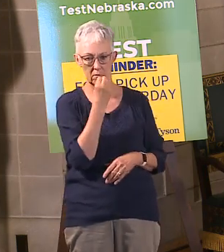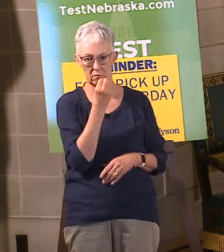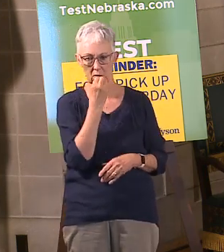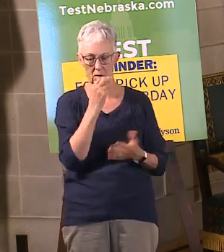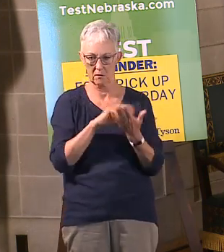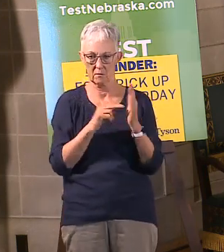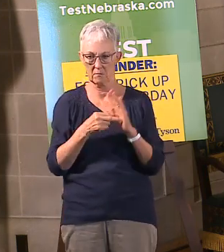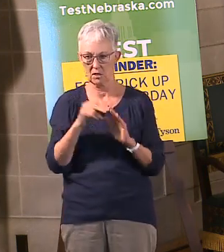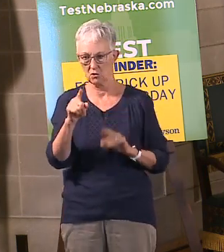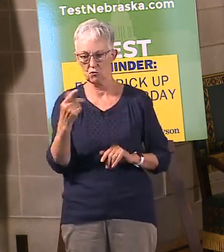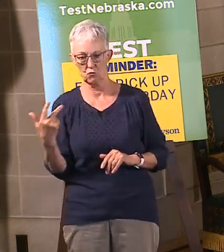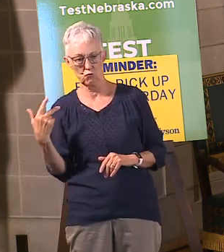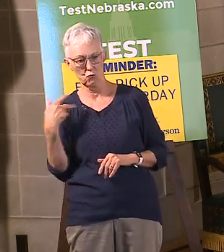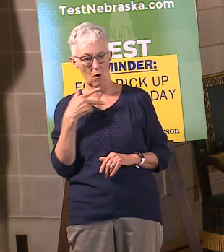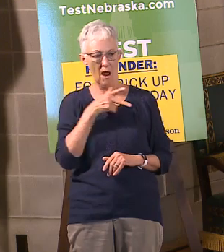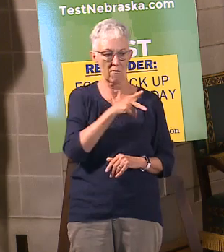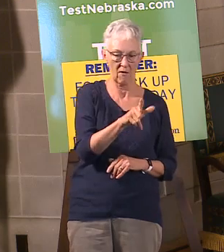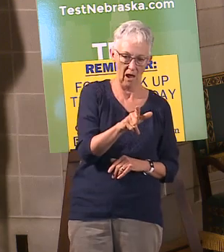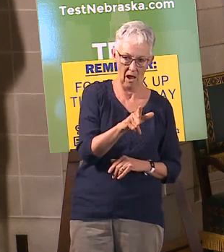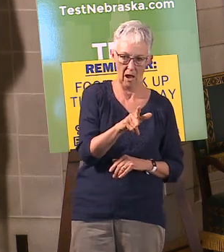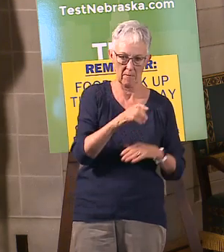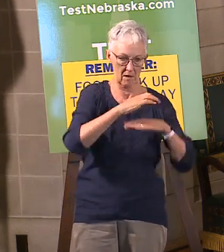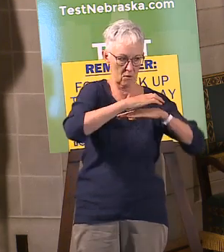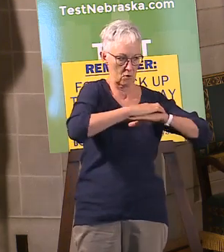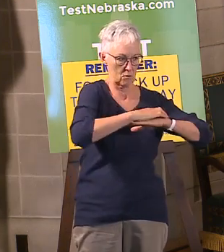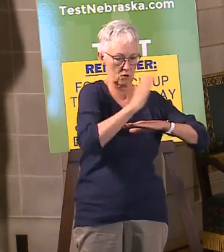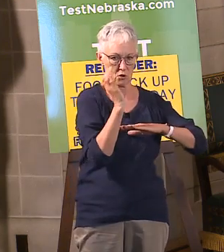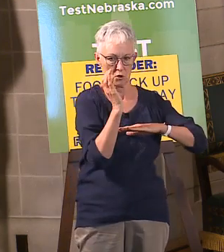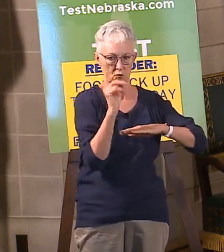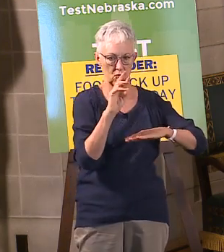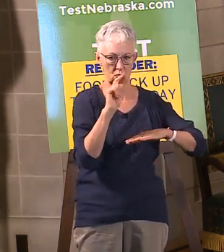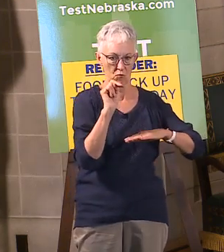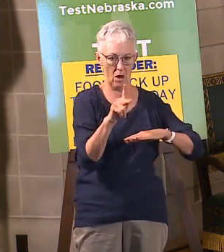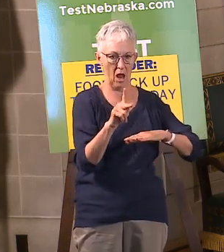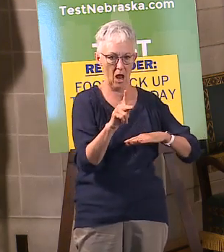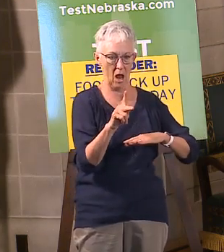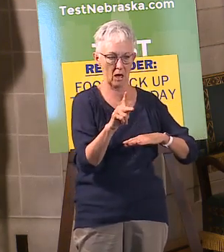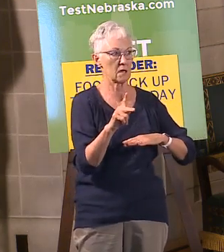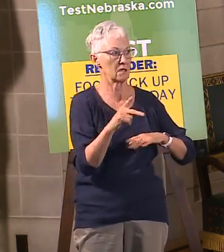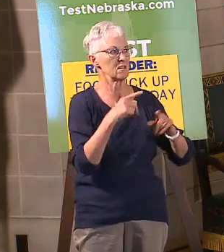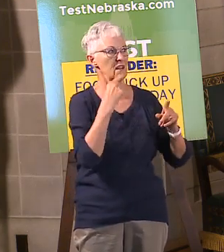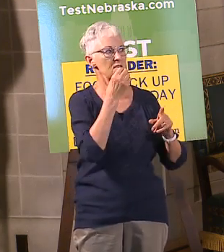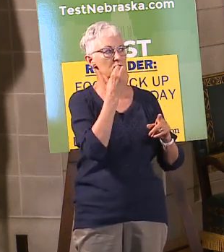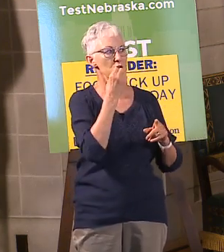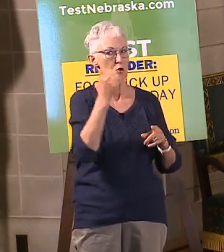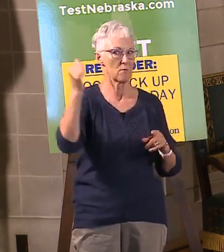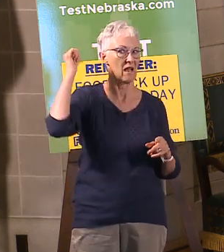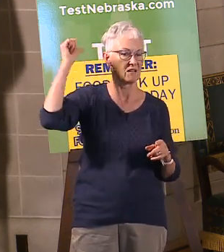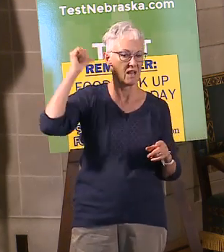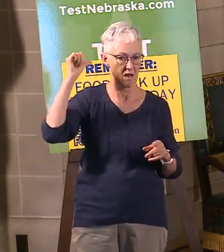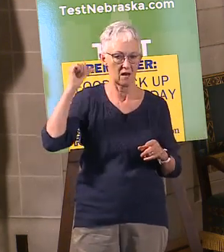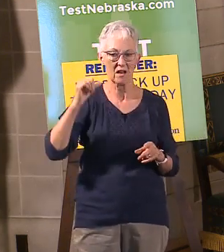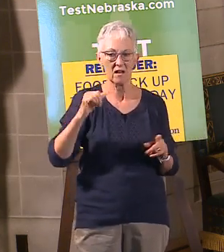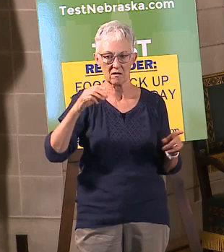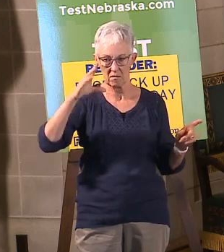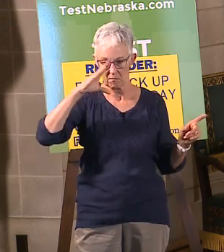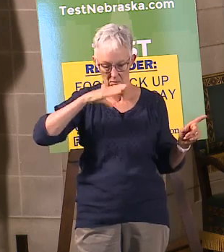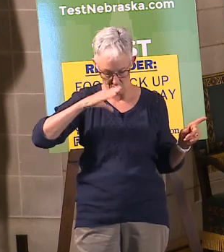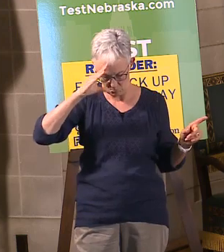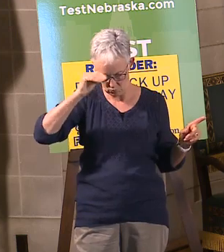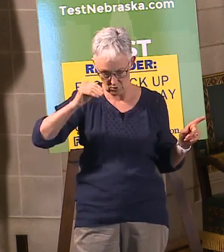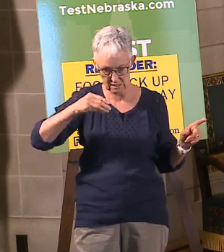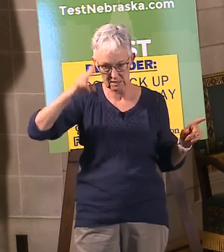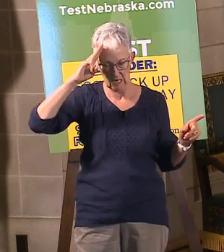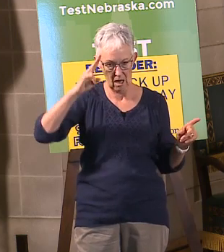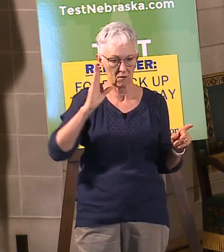drive up, pop your trunk, open the hatch, tell us the food is in the back of the truck. Our scouts and volunteers will unload that